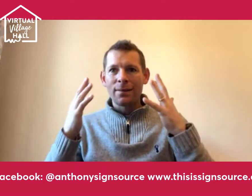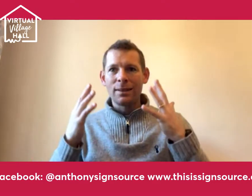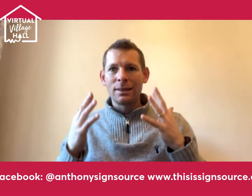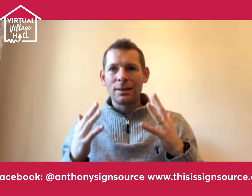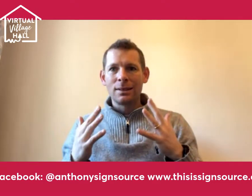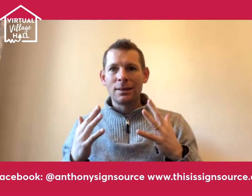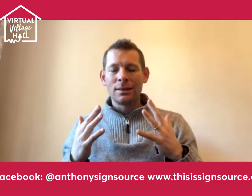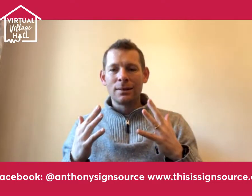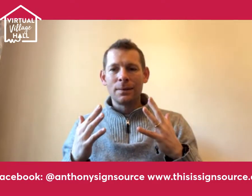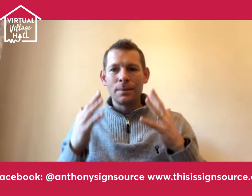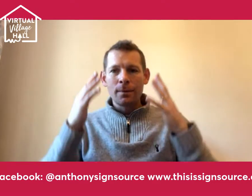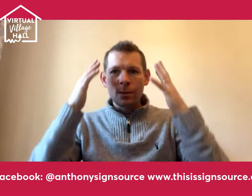Or wavy,